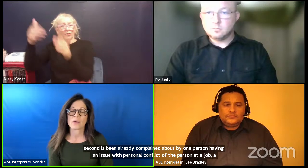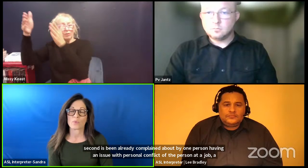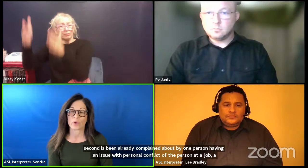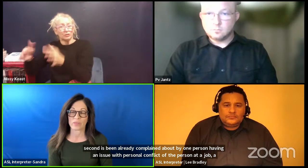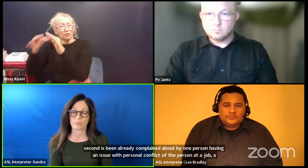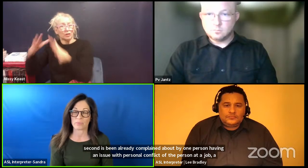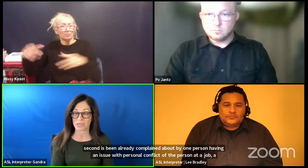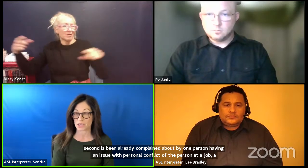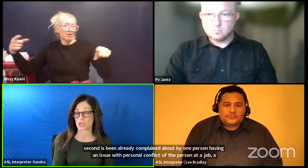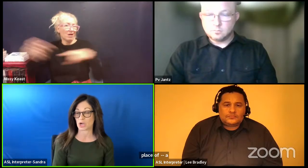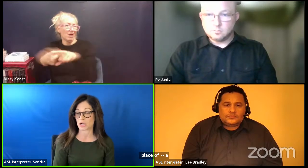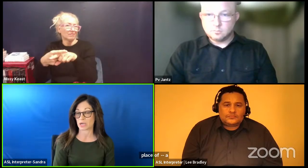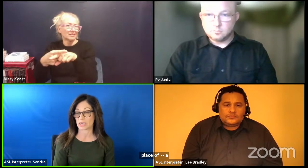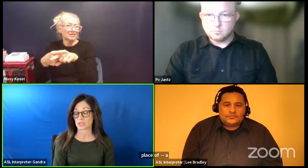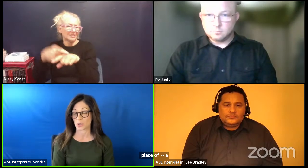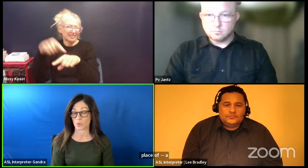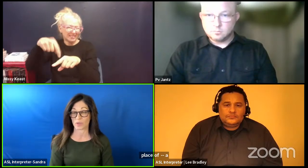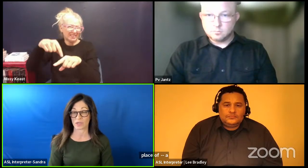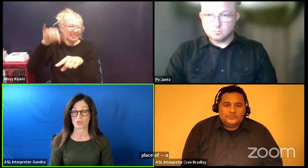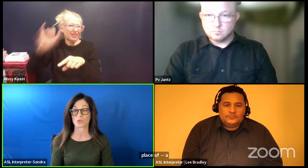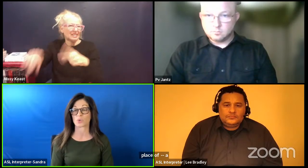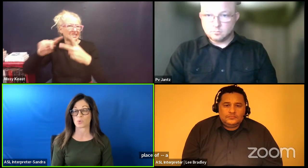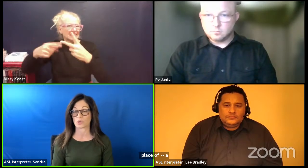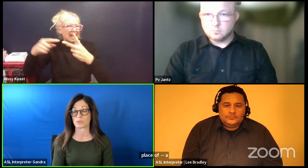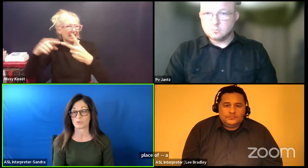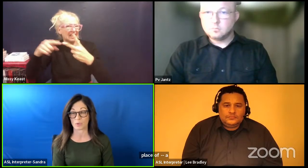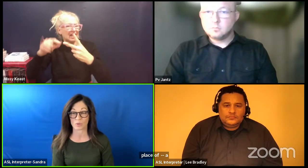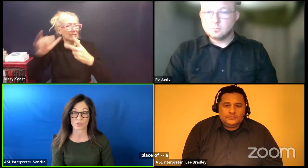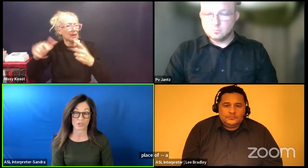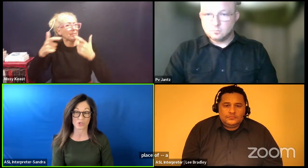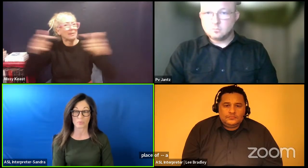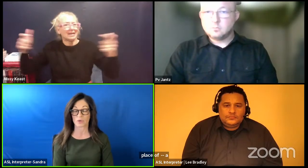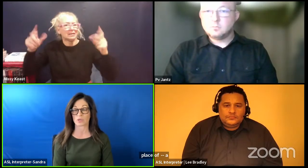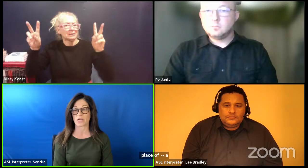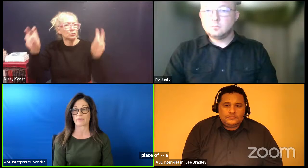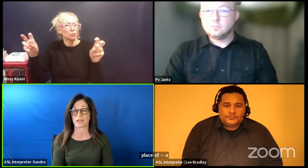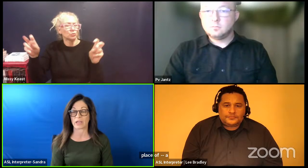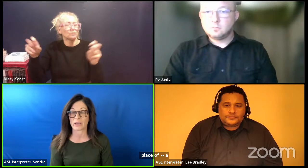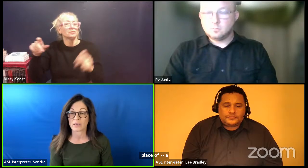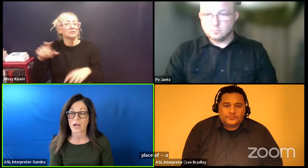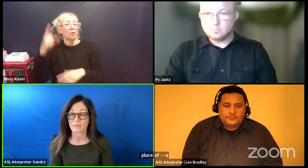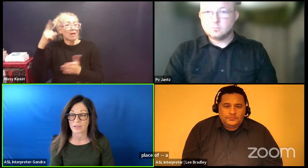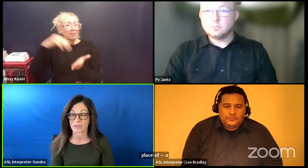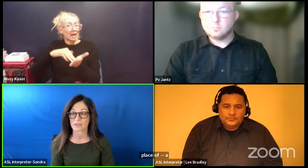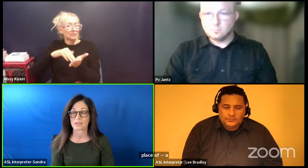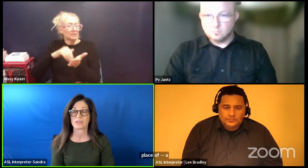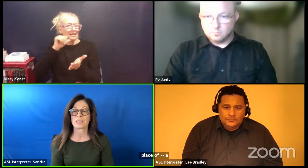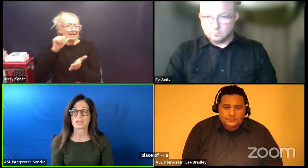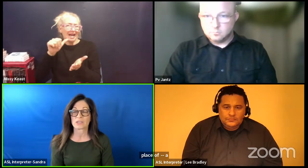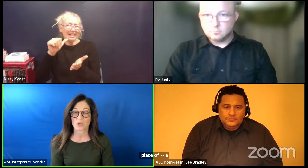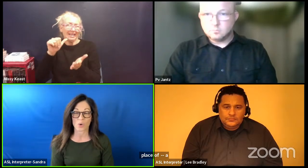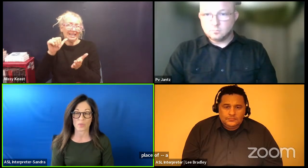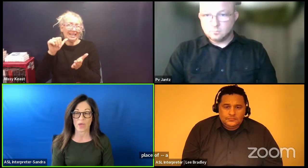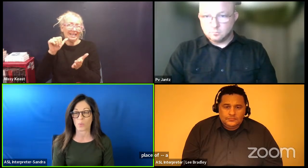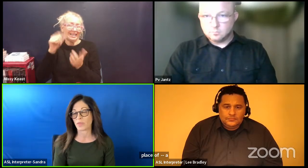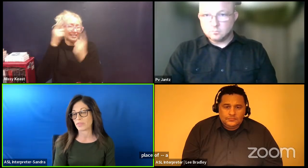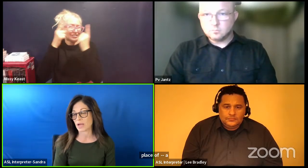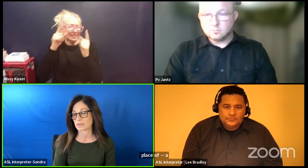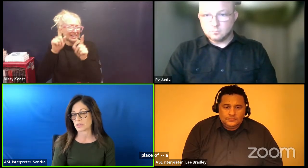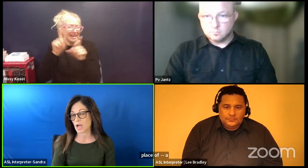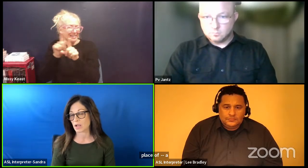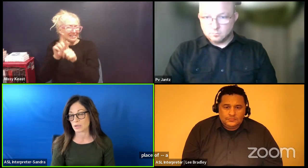And with Miss Young. And so the two proposed interpreters having a conflict, so